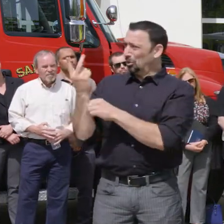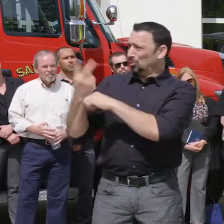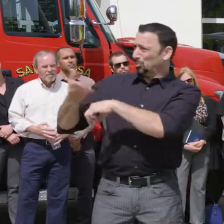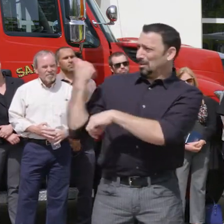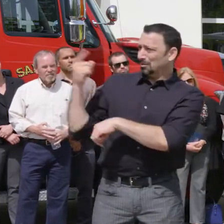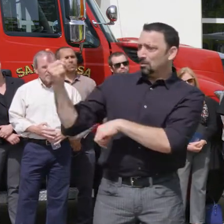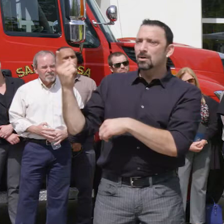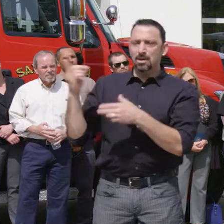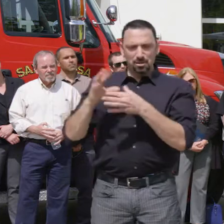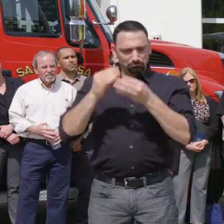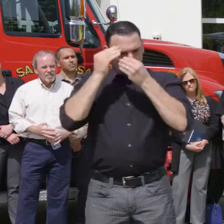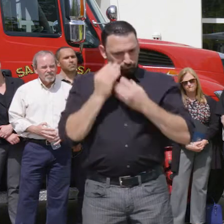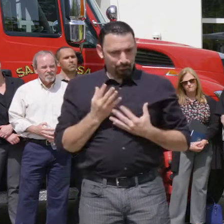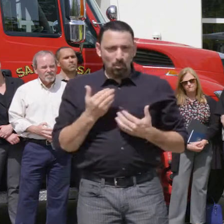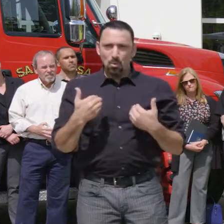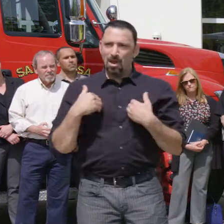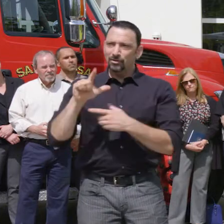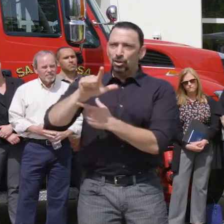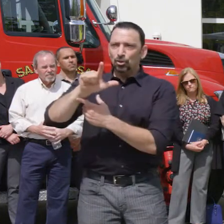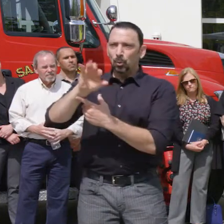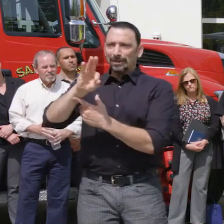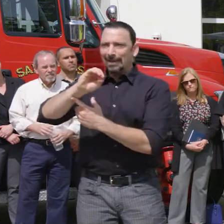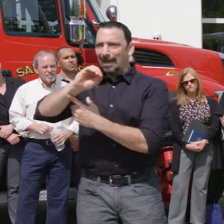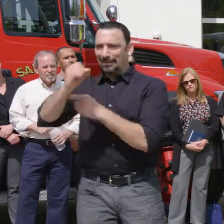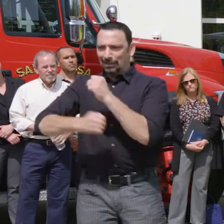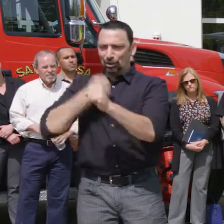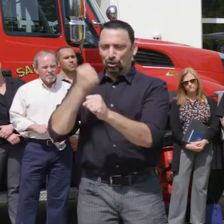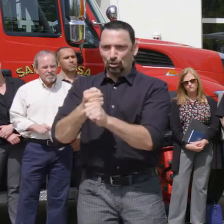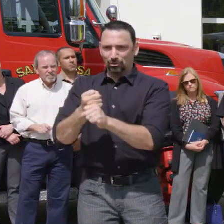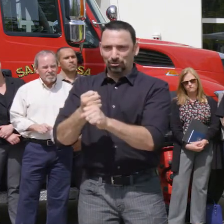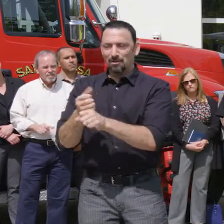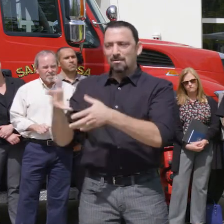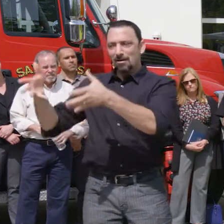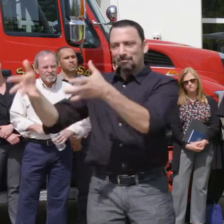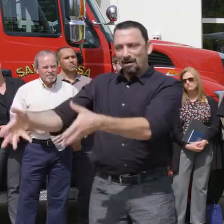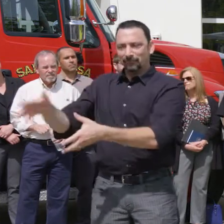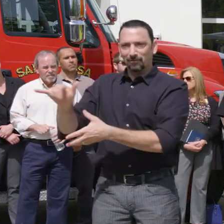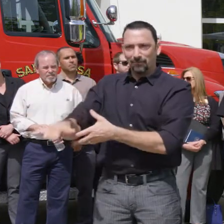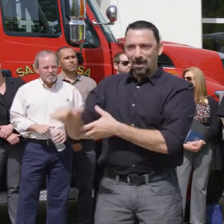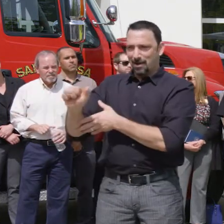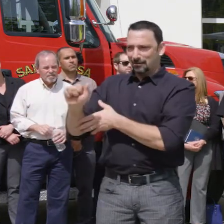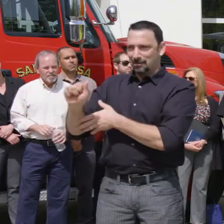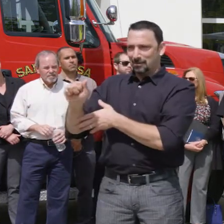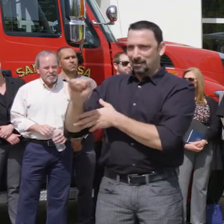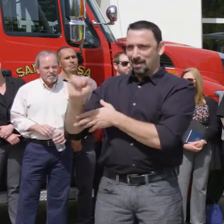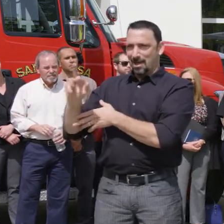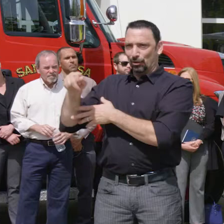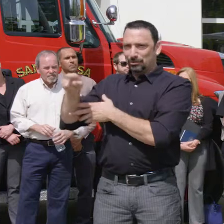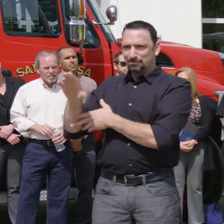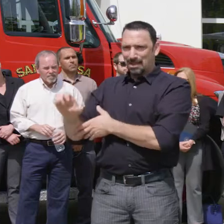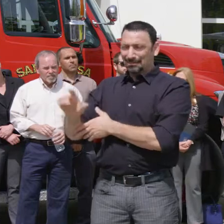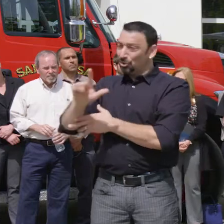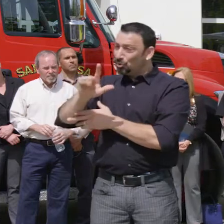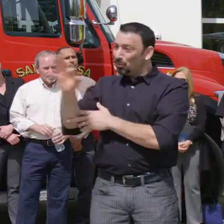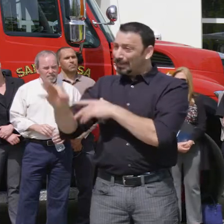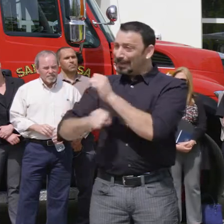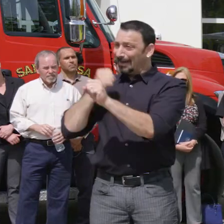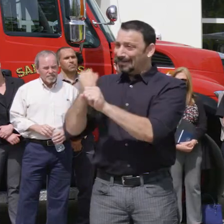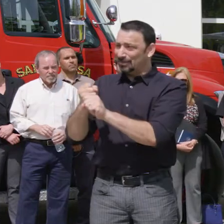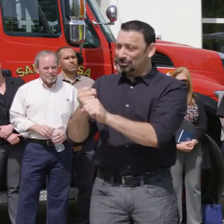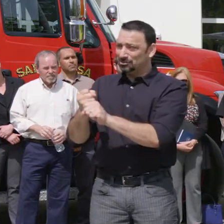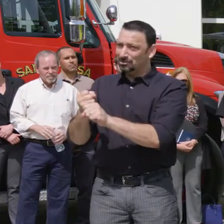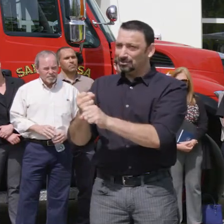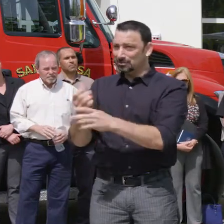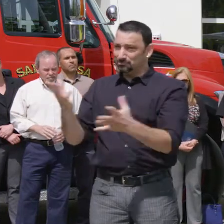have 29 years of airspace still left at that landfill, 29 years. So just to halt that